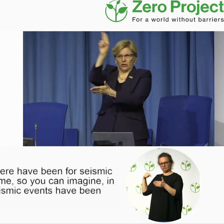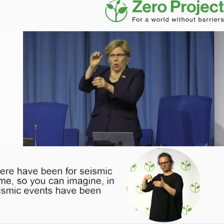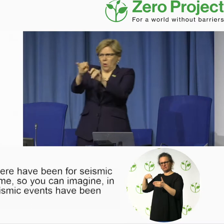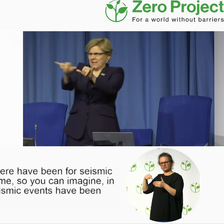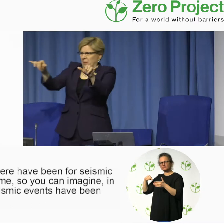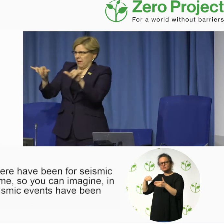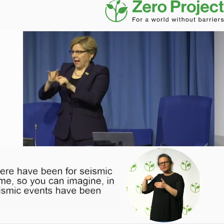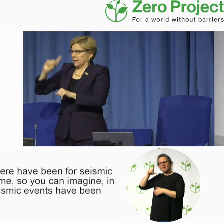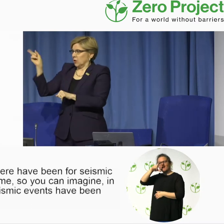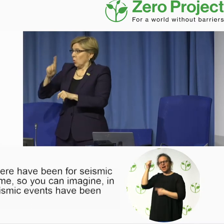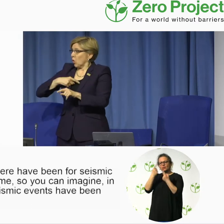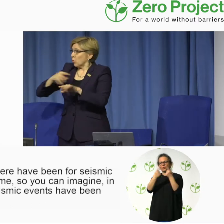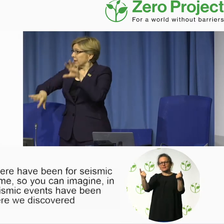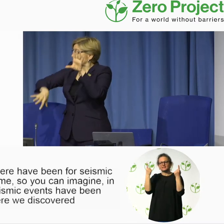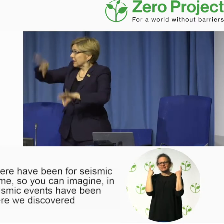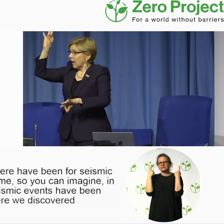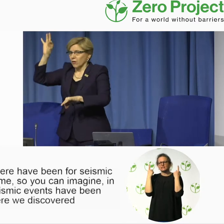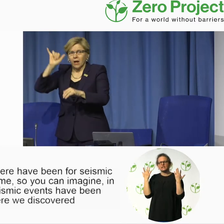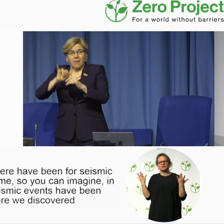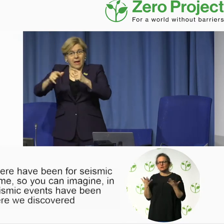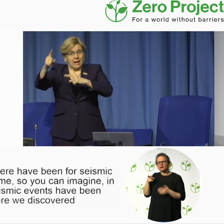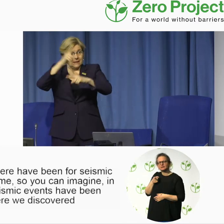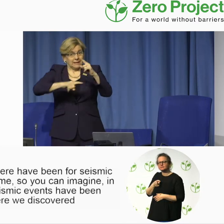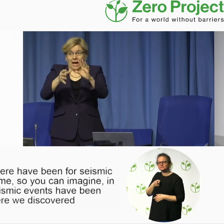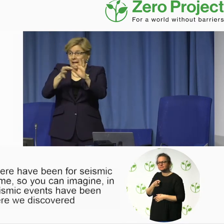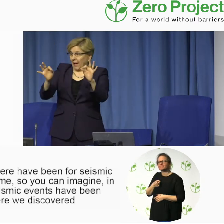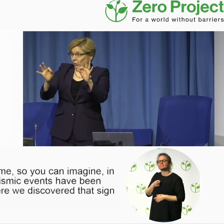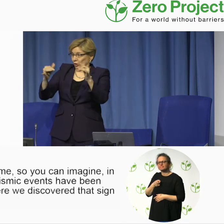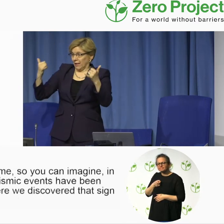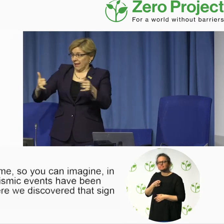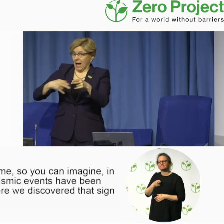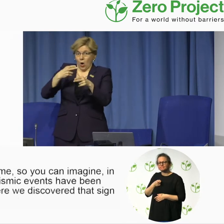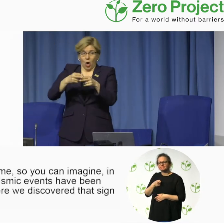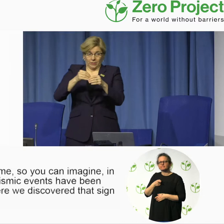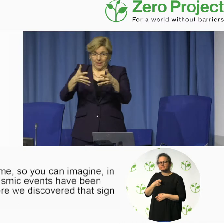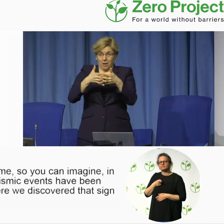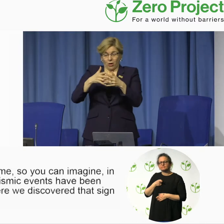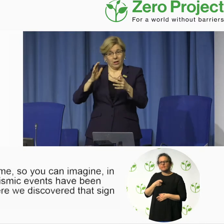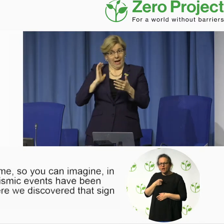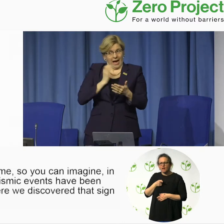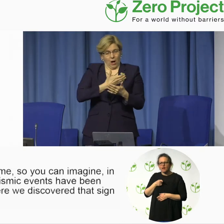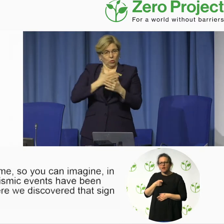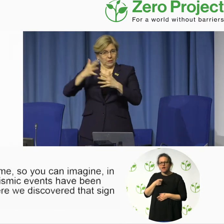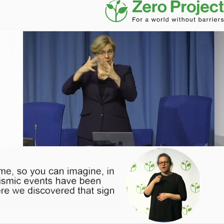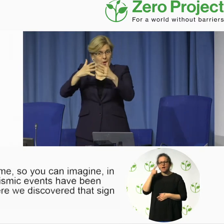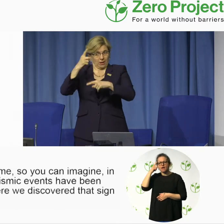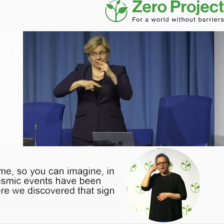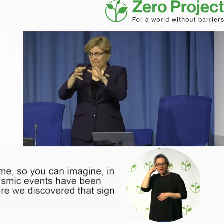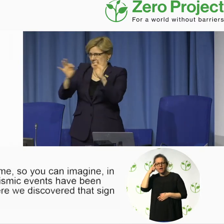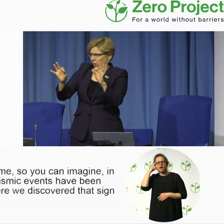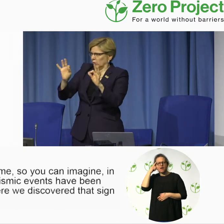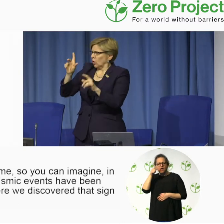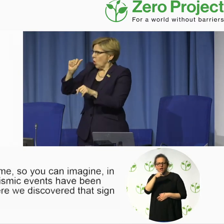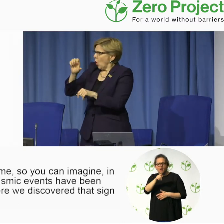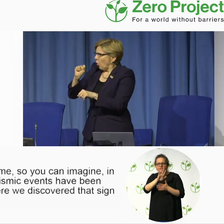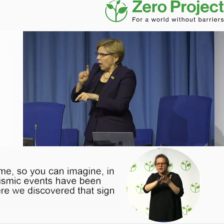have been that at Gallaudet University, Gallaudet was a place where we discovered that sign language in